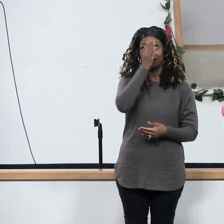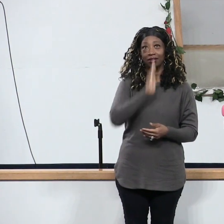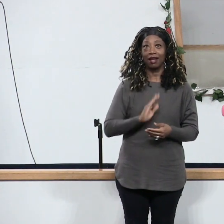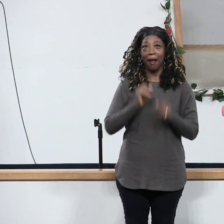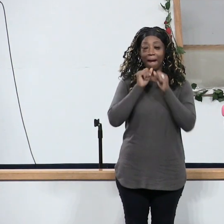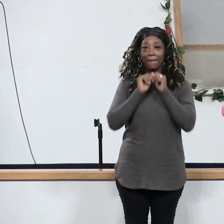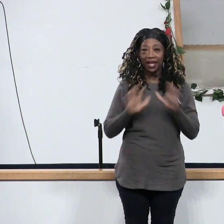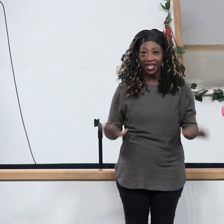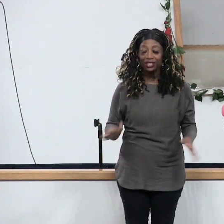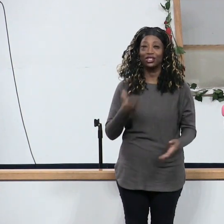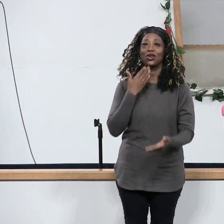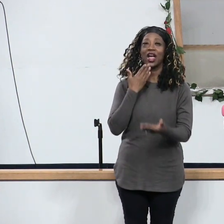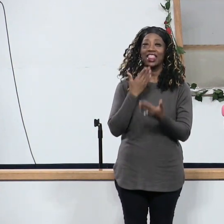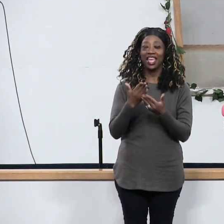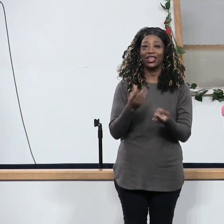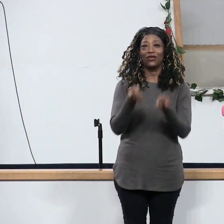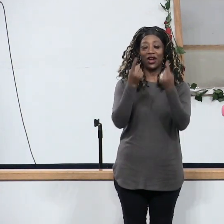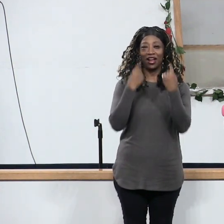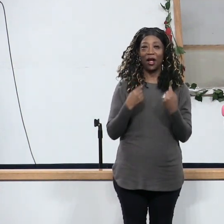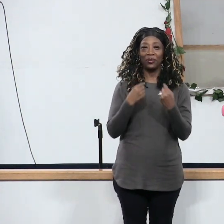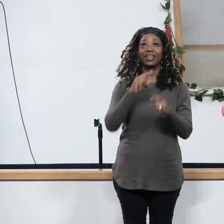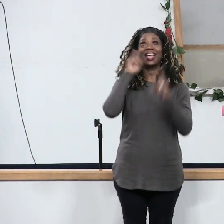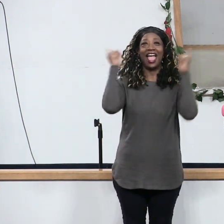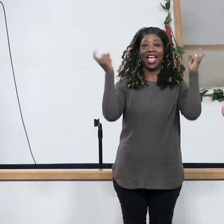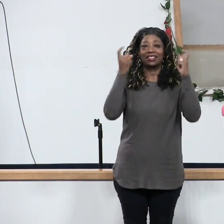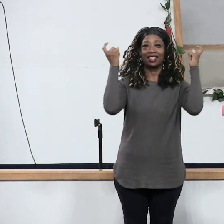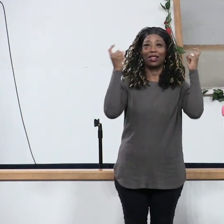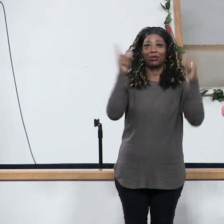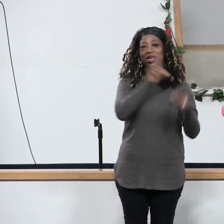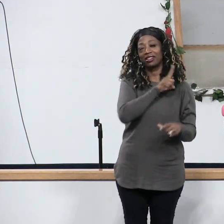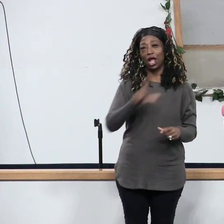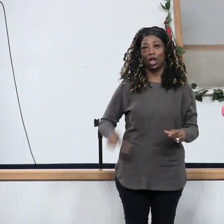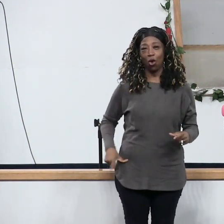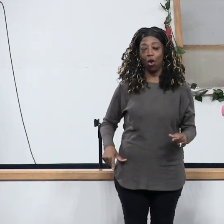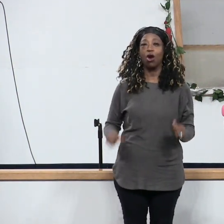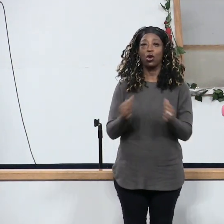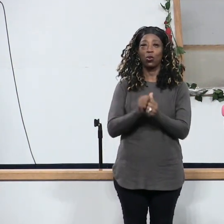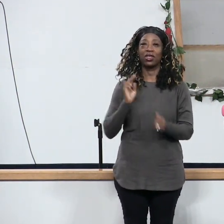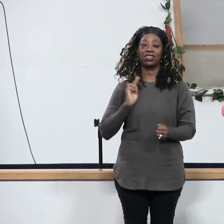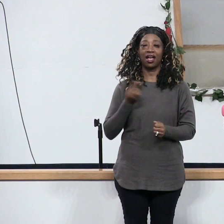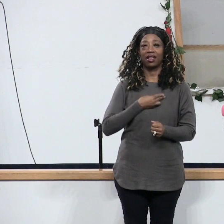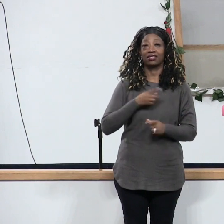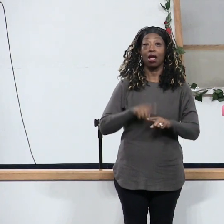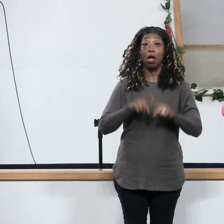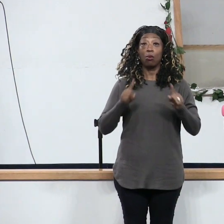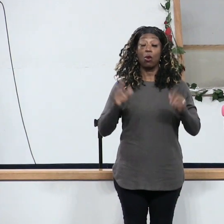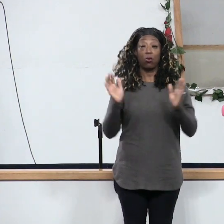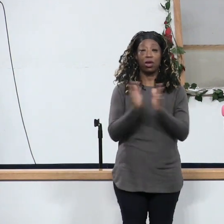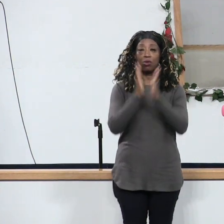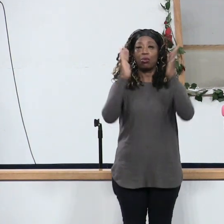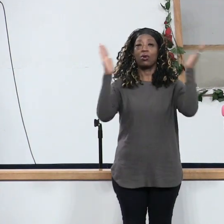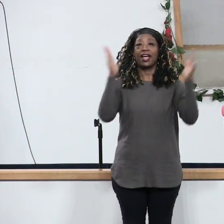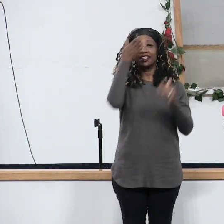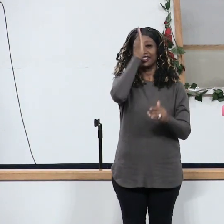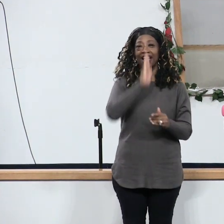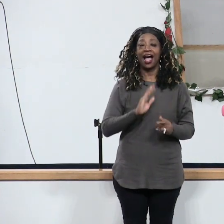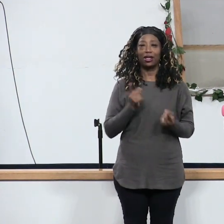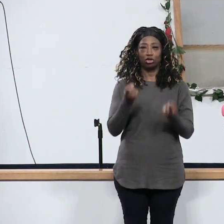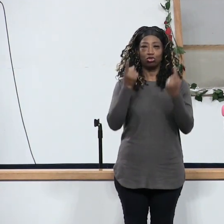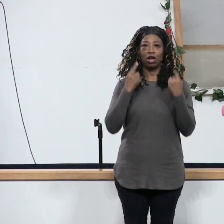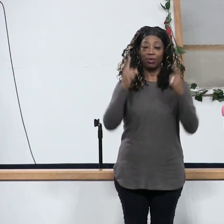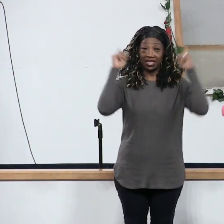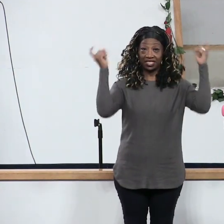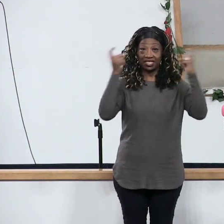and celebrating the Lord with us. We know you could have been anywhere else this morning, but we praise God that you came out to celebrate Jesus with